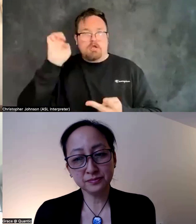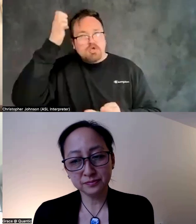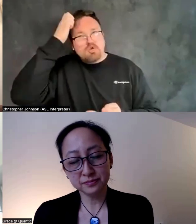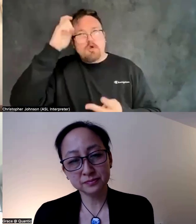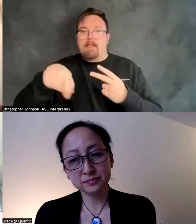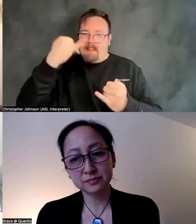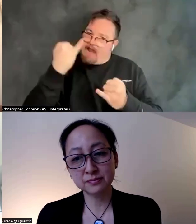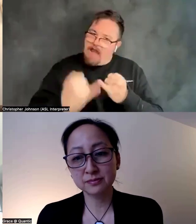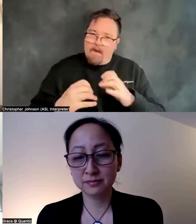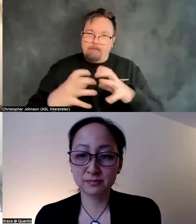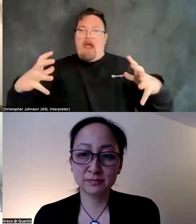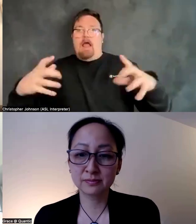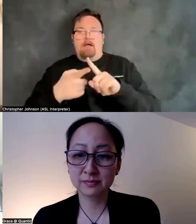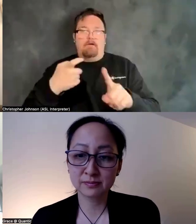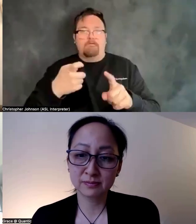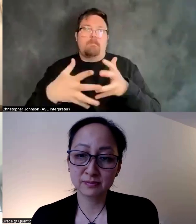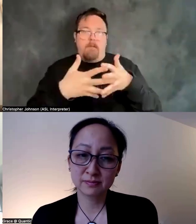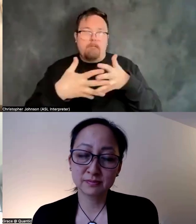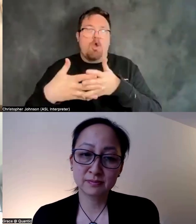America. But regardless,